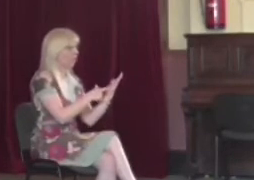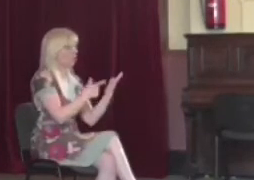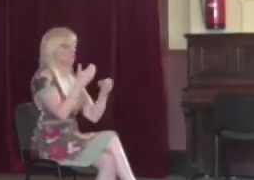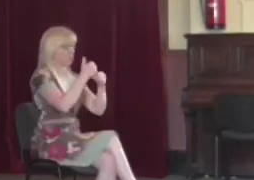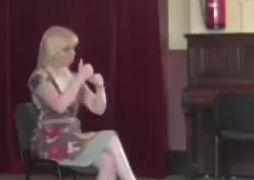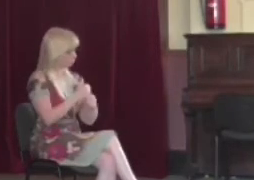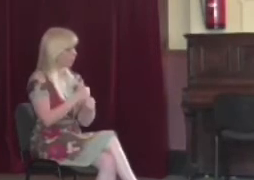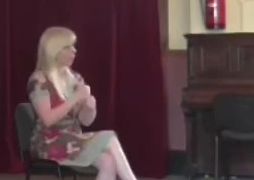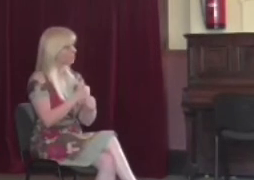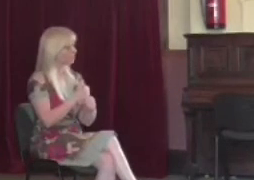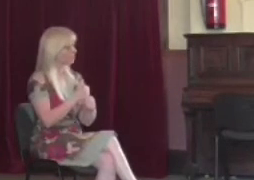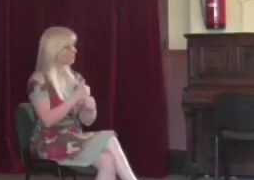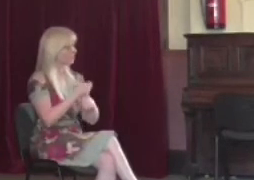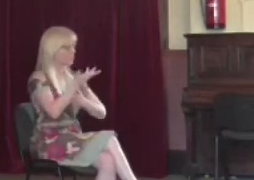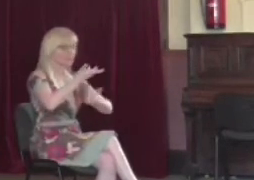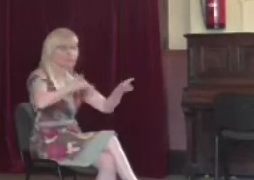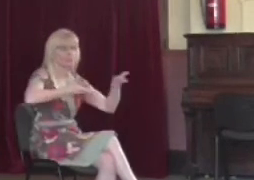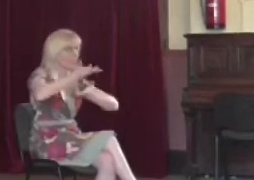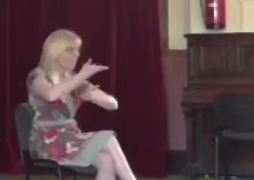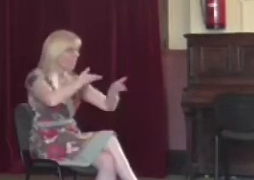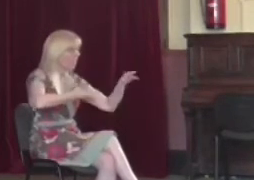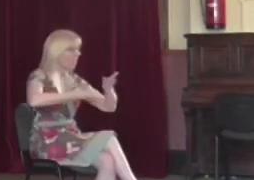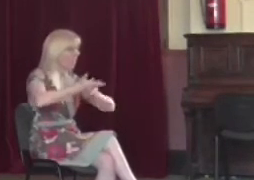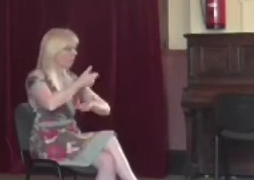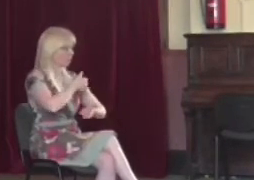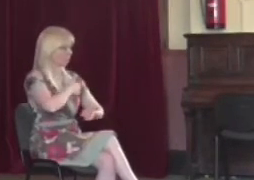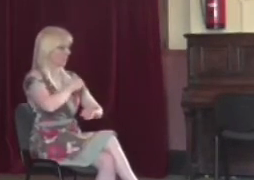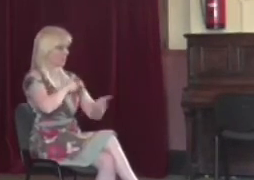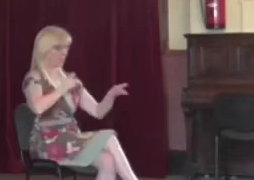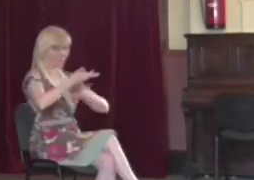think, I'm not bothered. I'm not going to bother doing it.